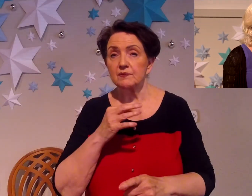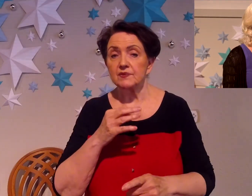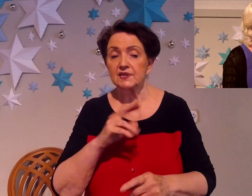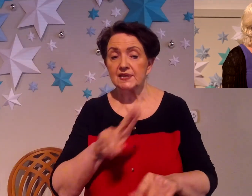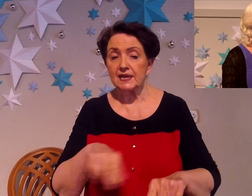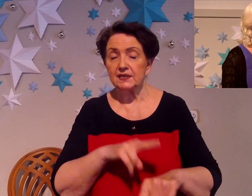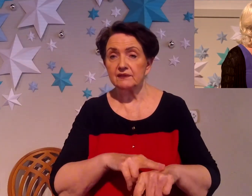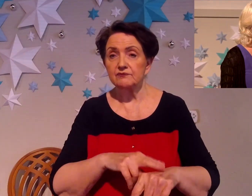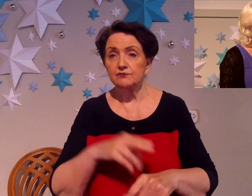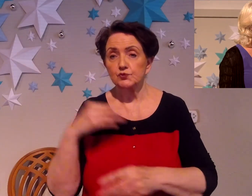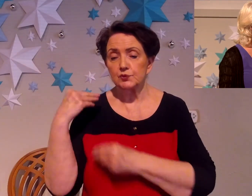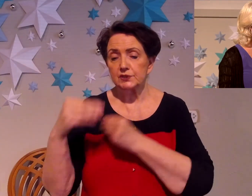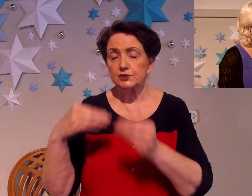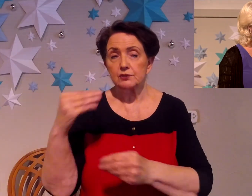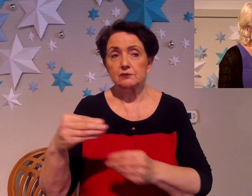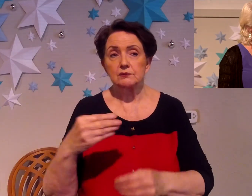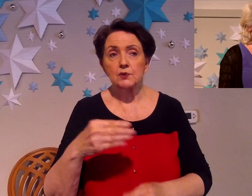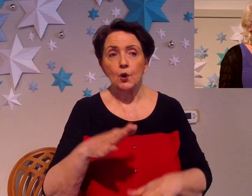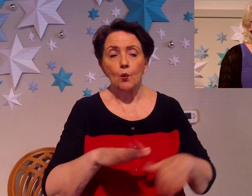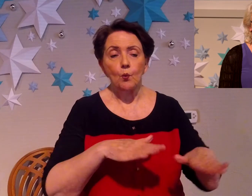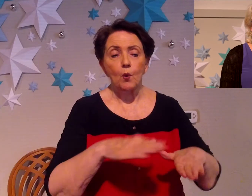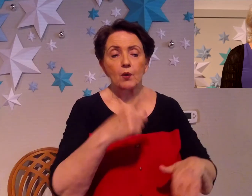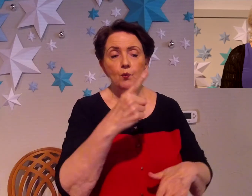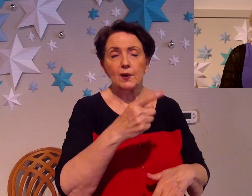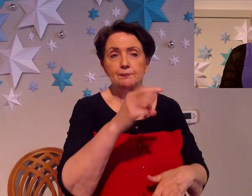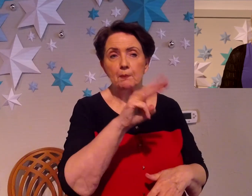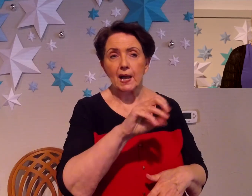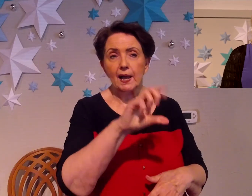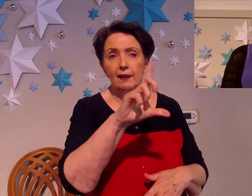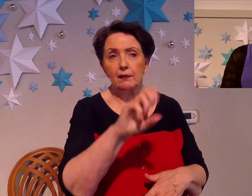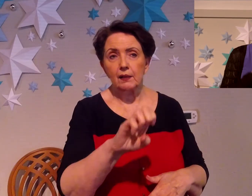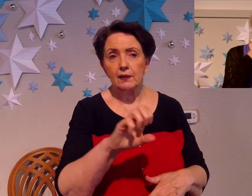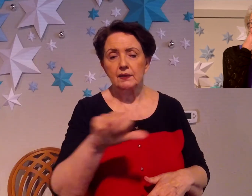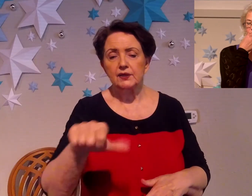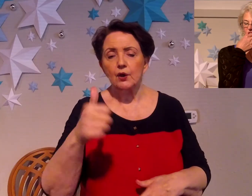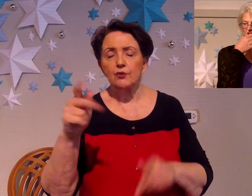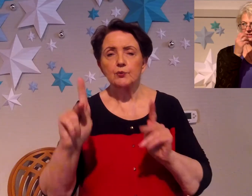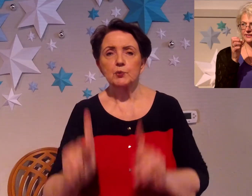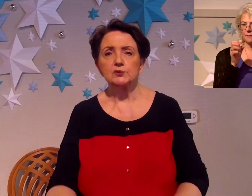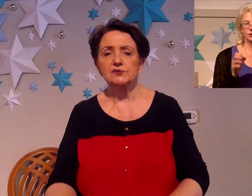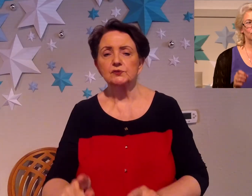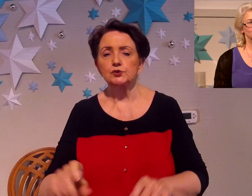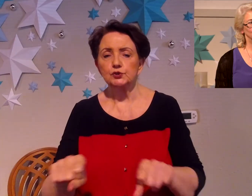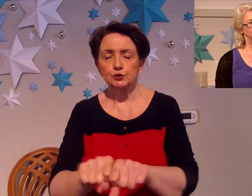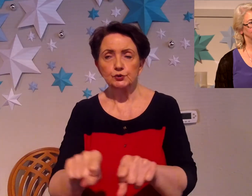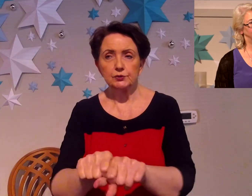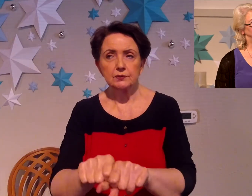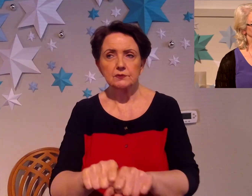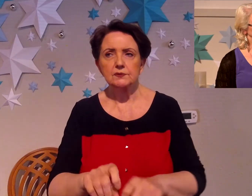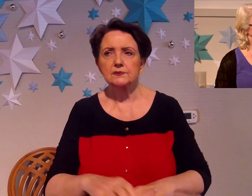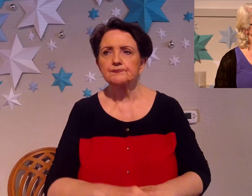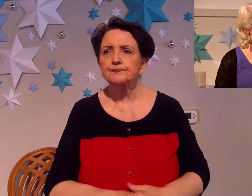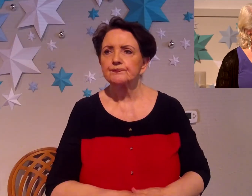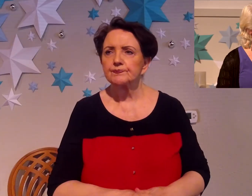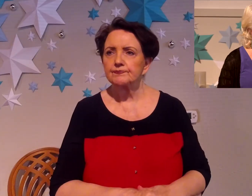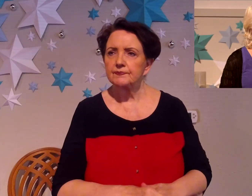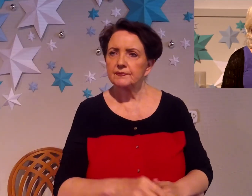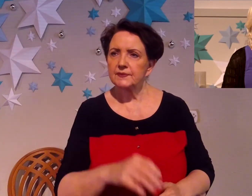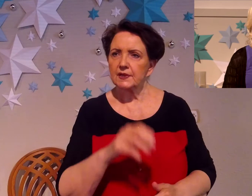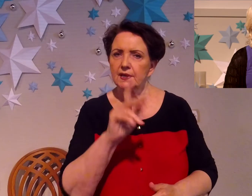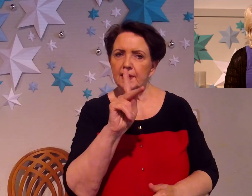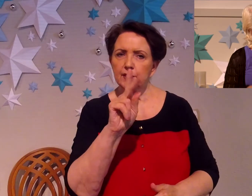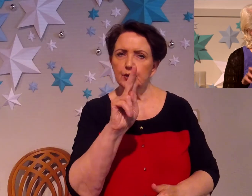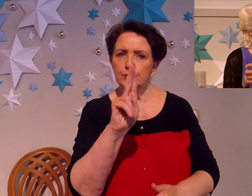in someone else's moccasins, right? Immanuel Kant, one of the very seminal German Prussian